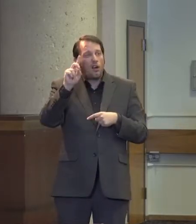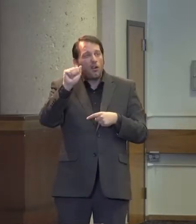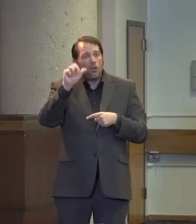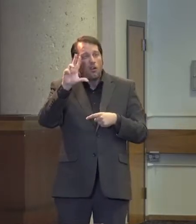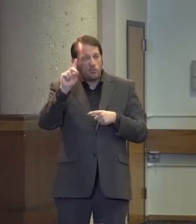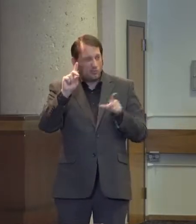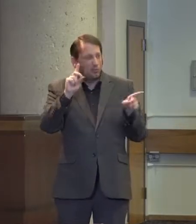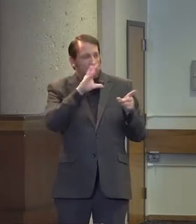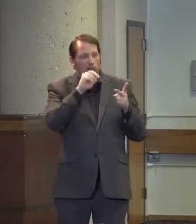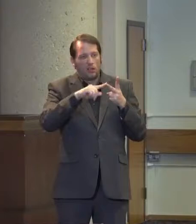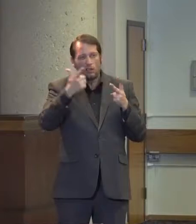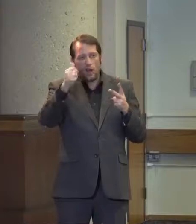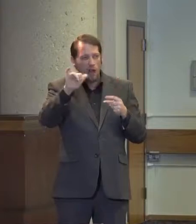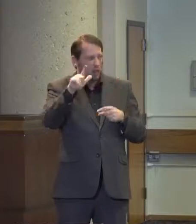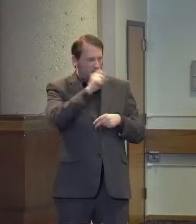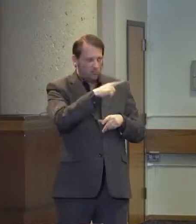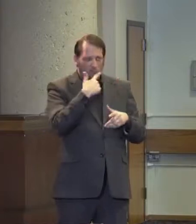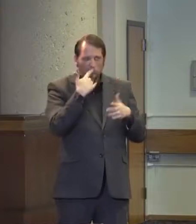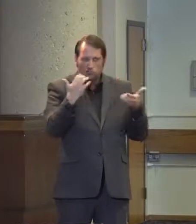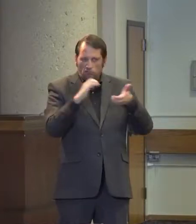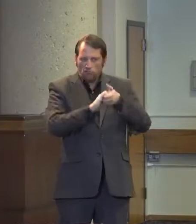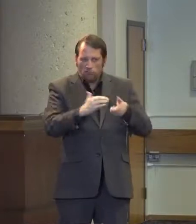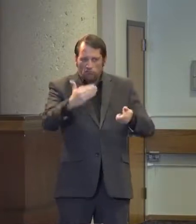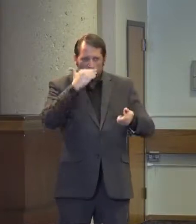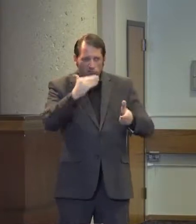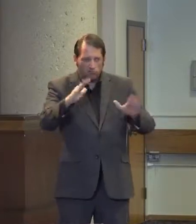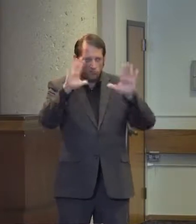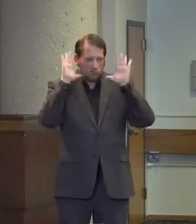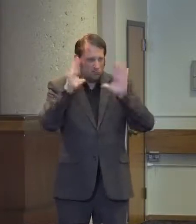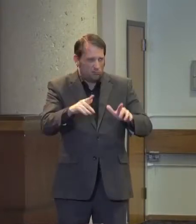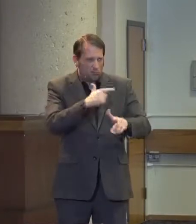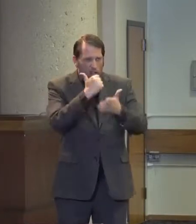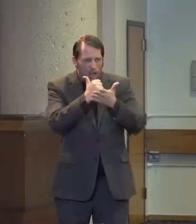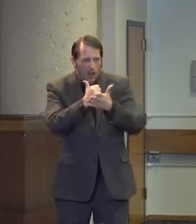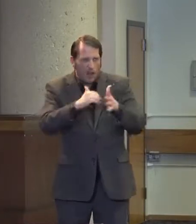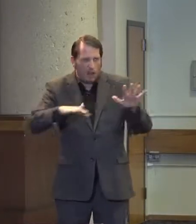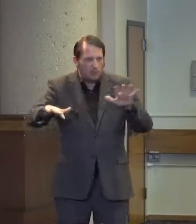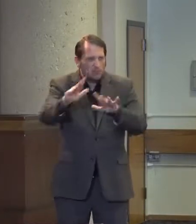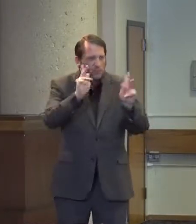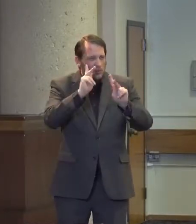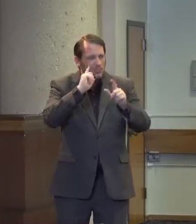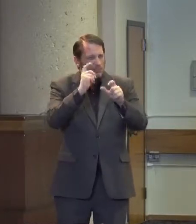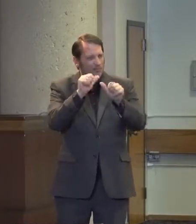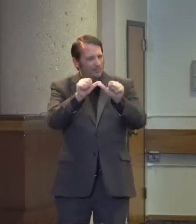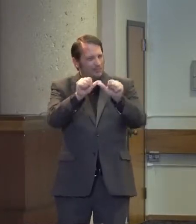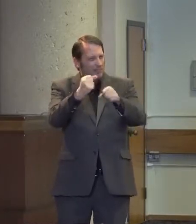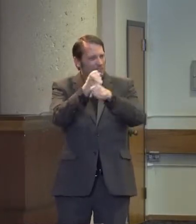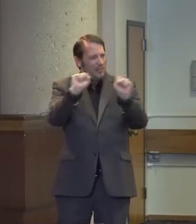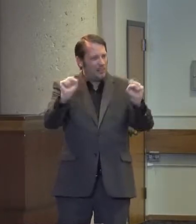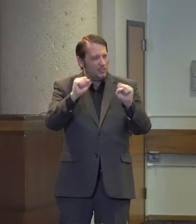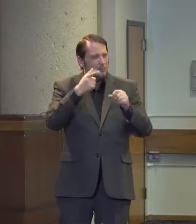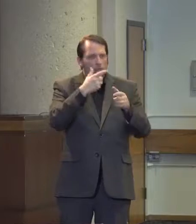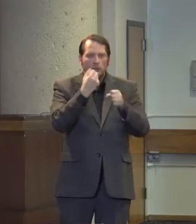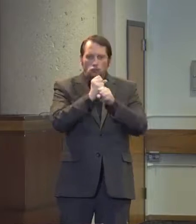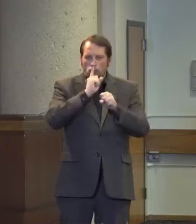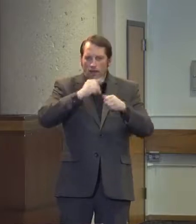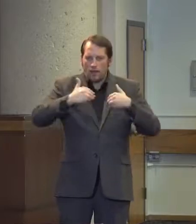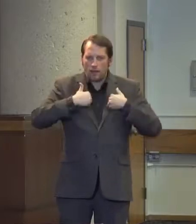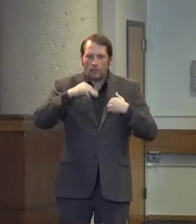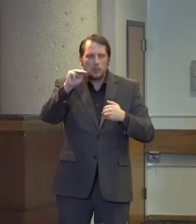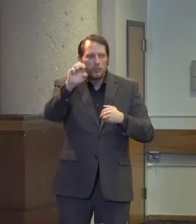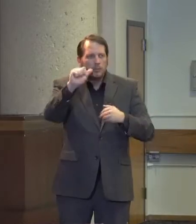in providing their expertise on how to keep people safe. We'll keep doing the meals. Just as an example, the first day,